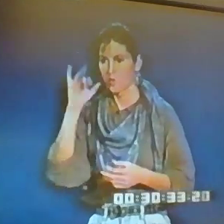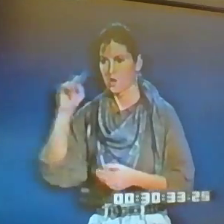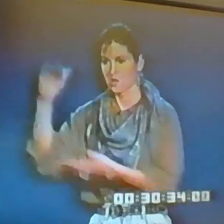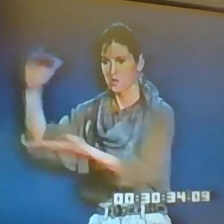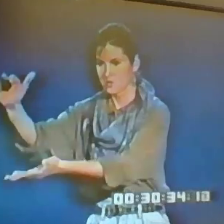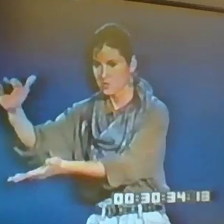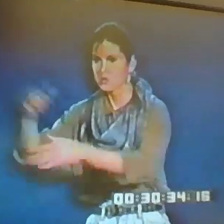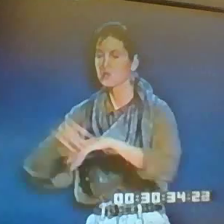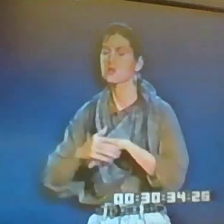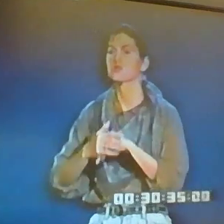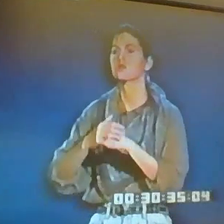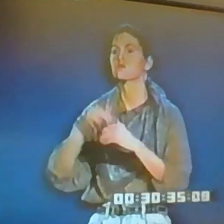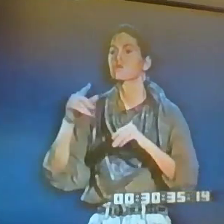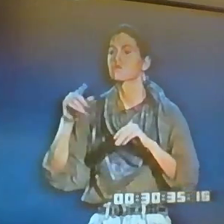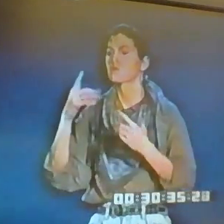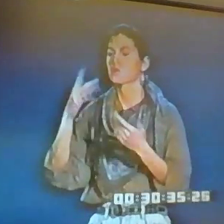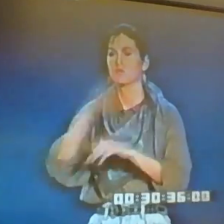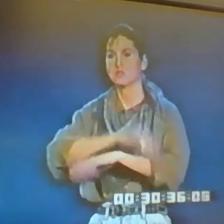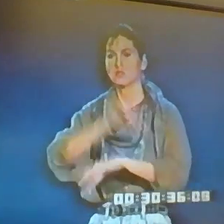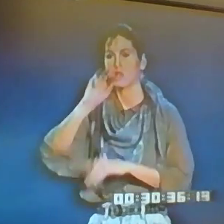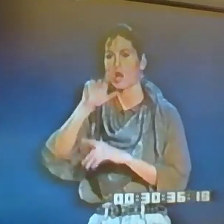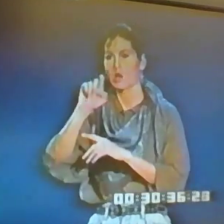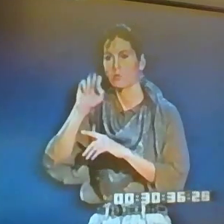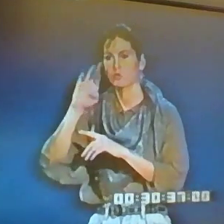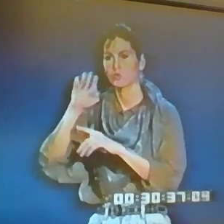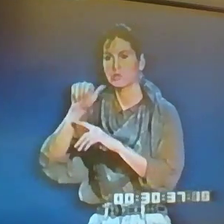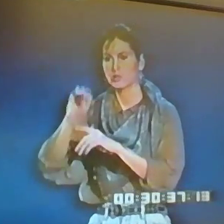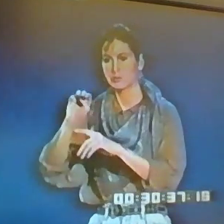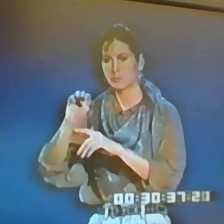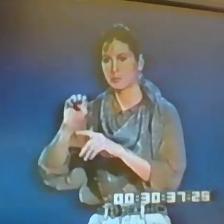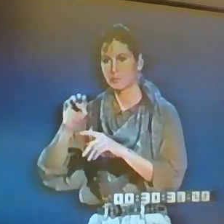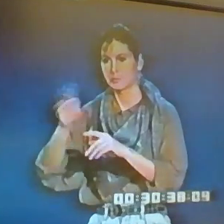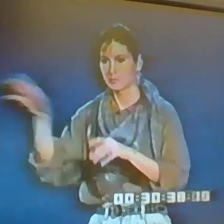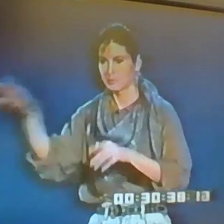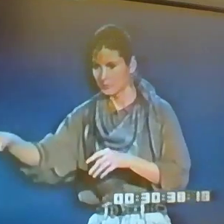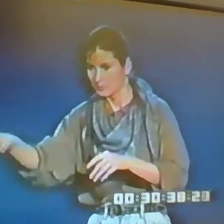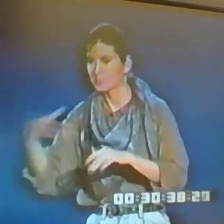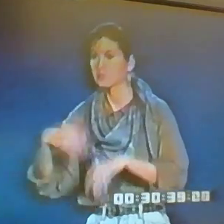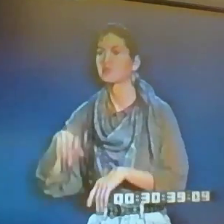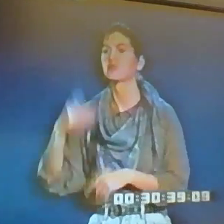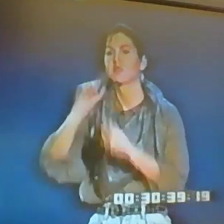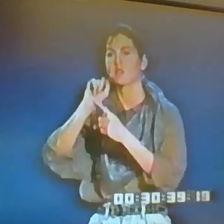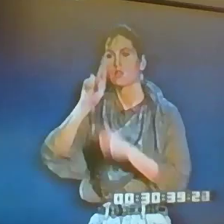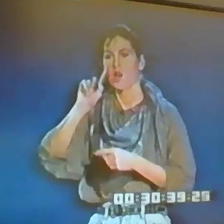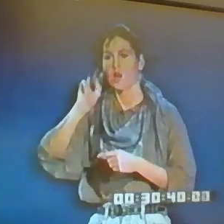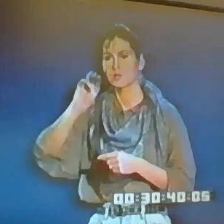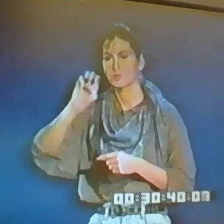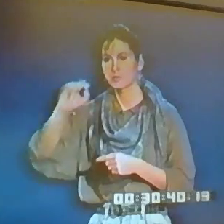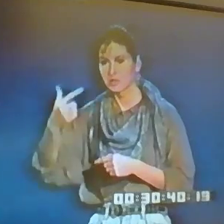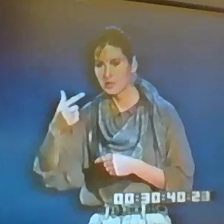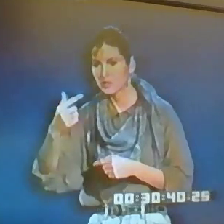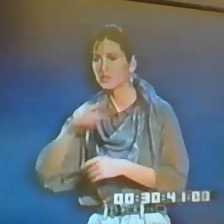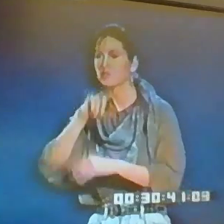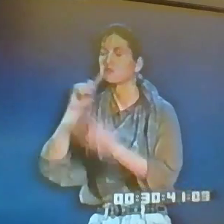for this. You want to make sure you have a little bottle of wine that we're going to be using as part of the